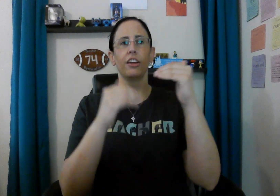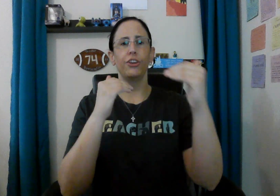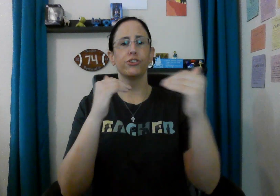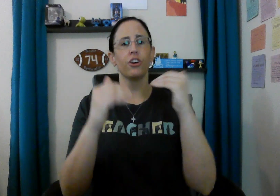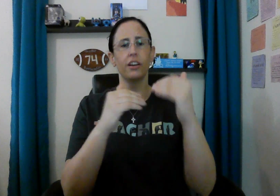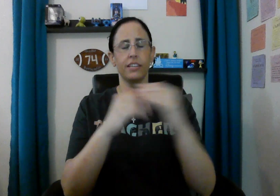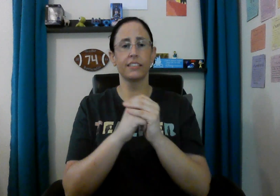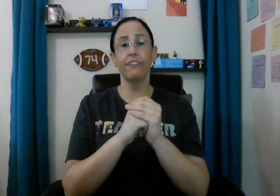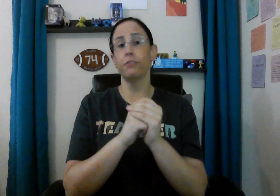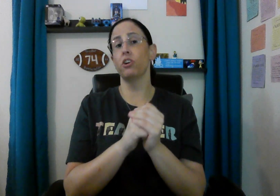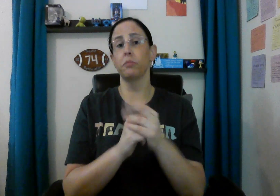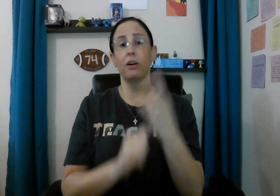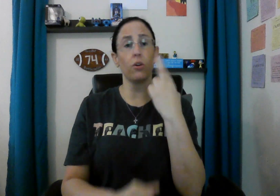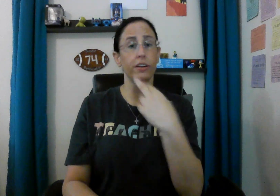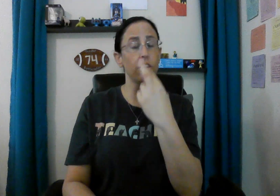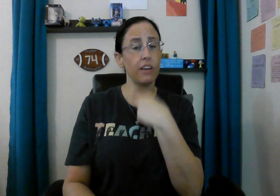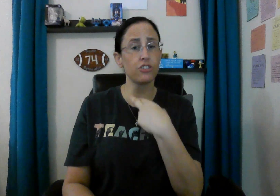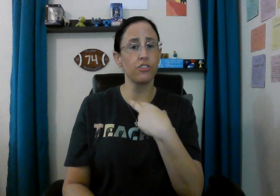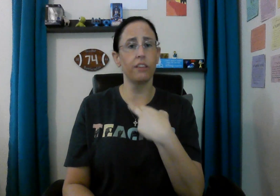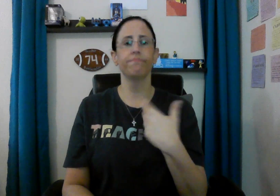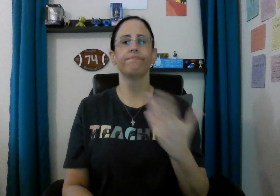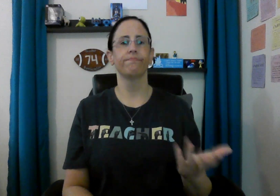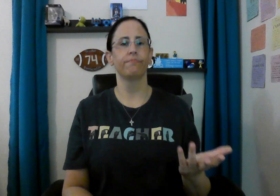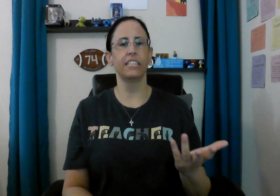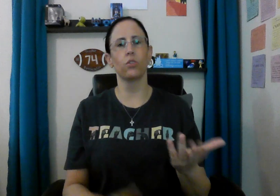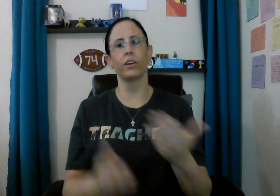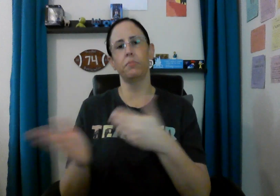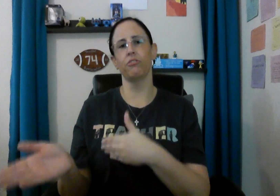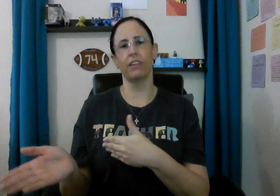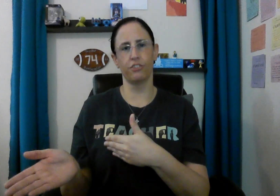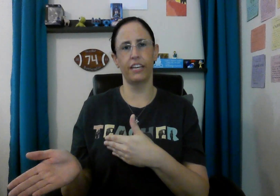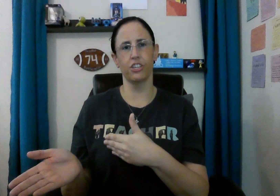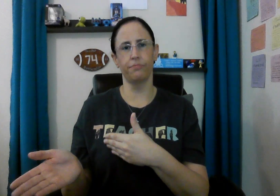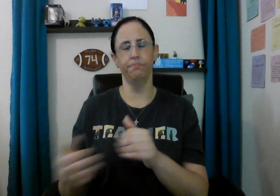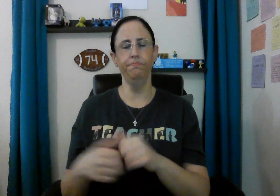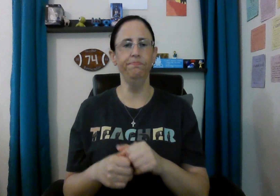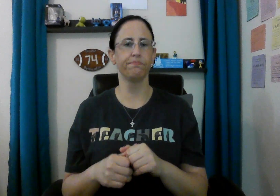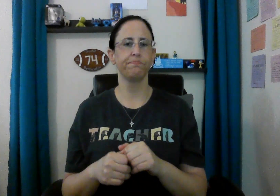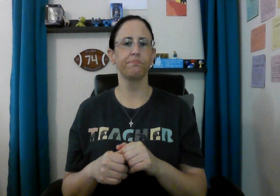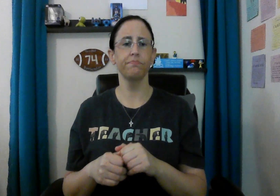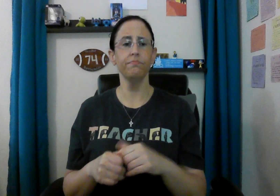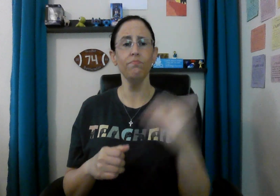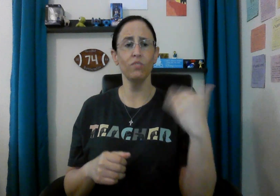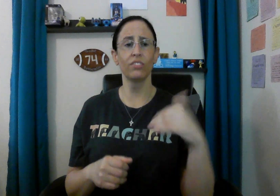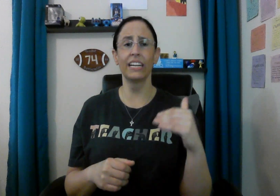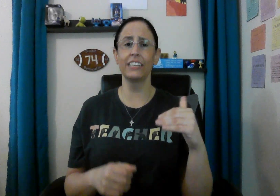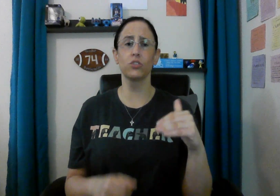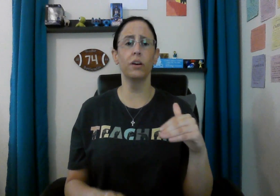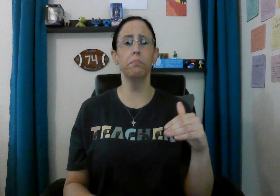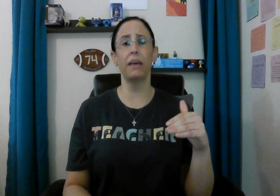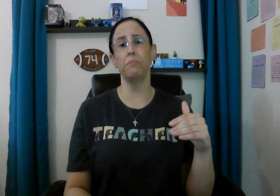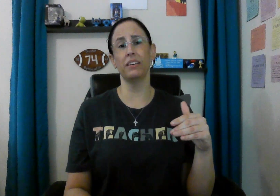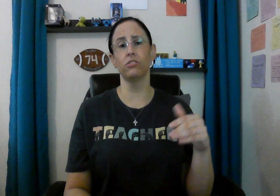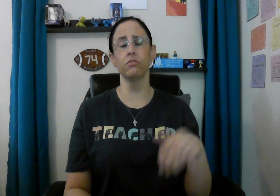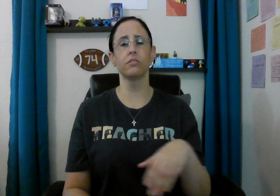use your context. If I'm talking about going to a restaurant, it's going to be a reservation. The next one, pay bills.